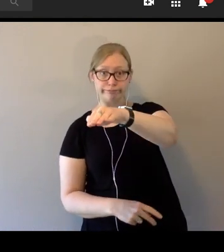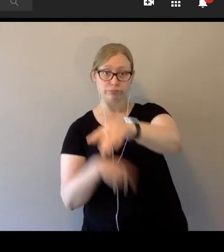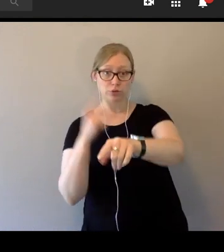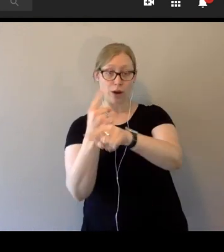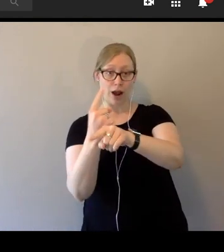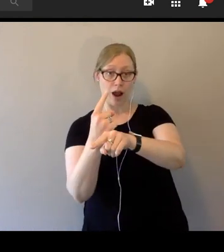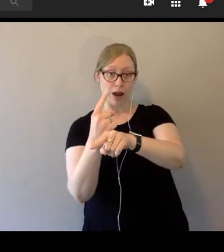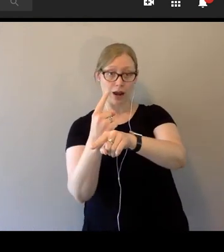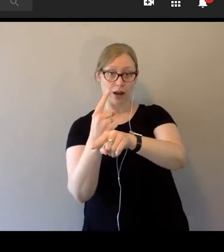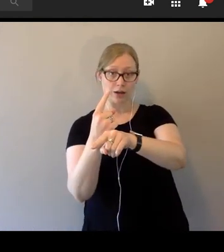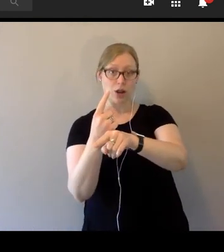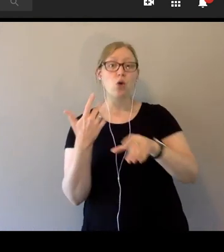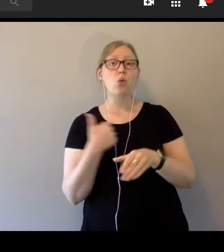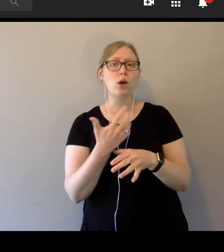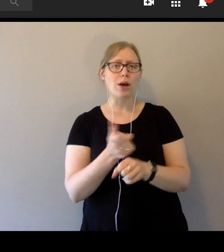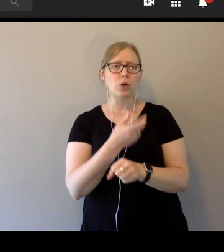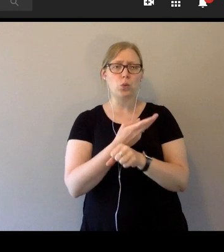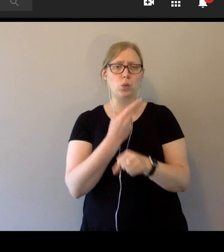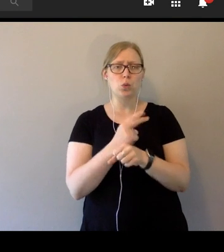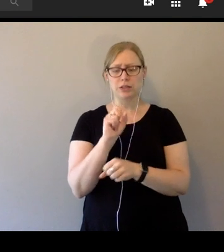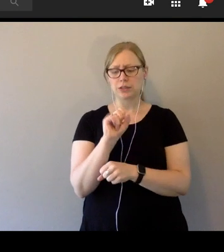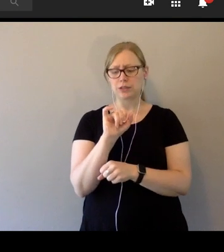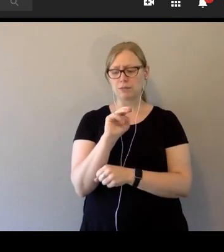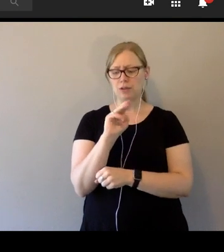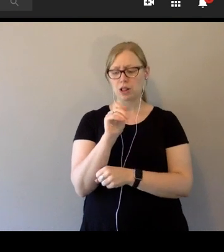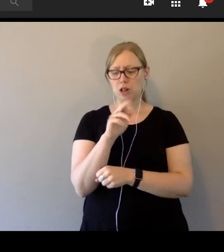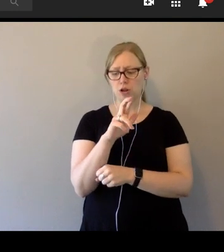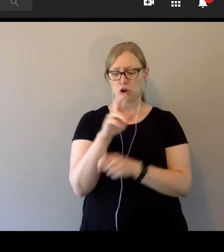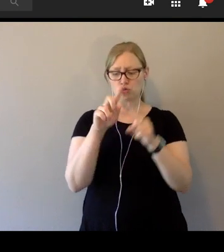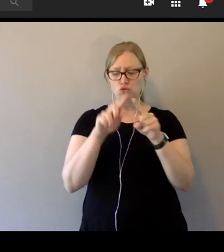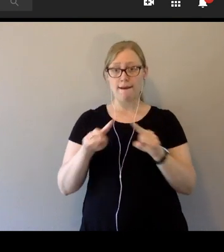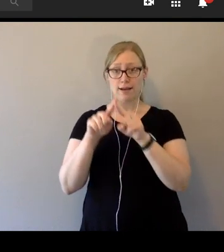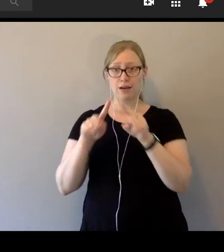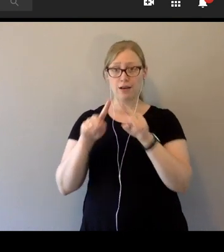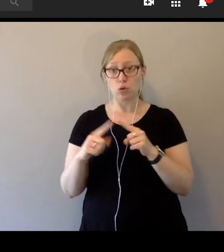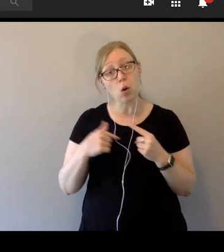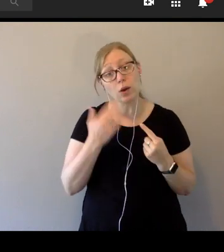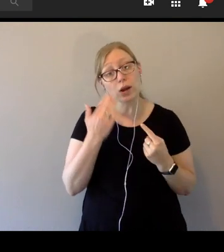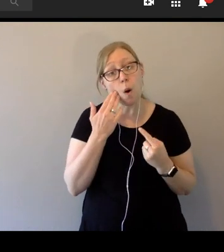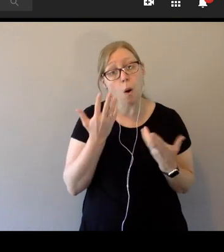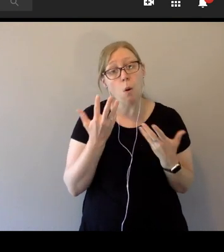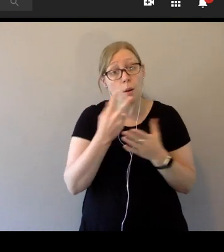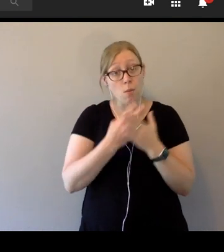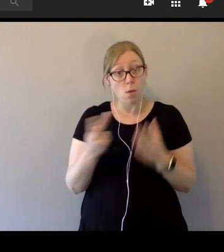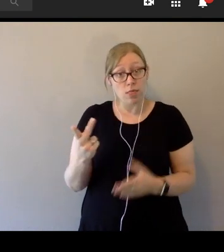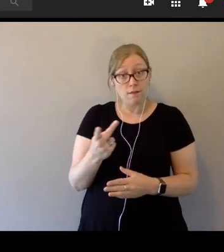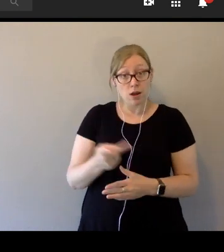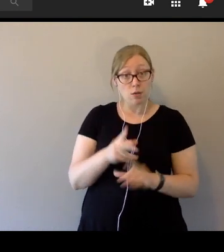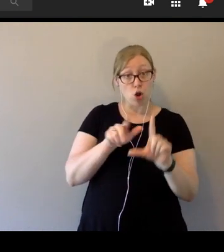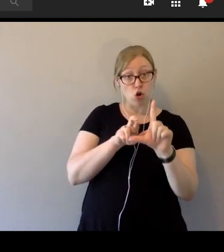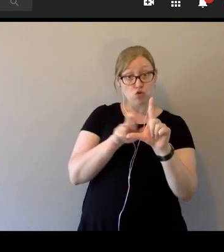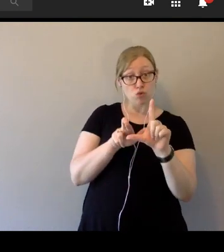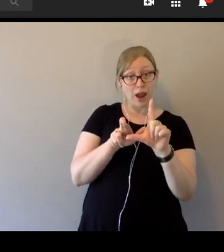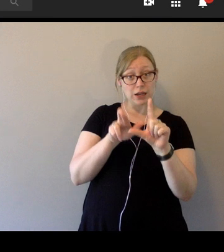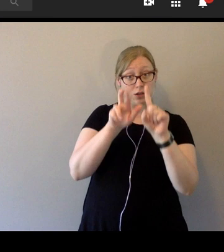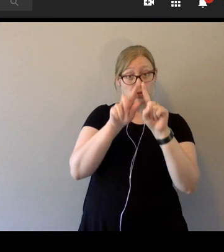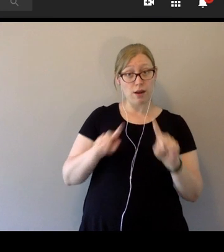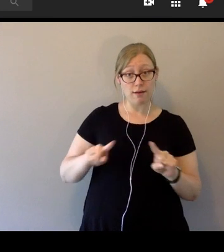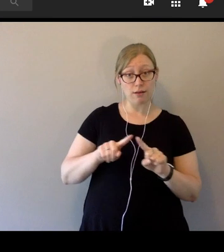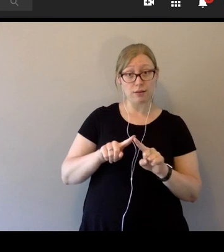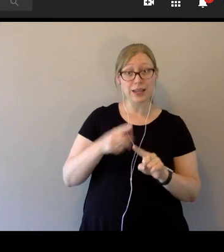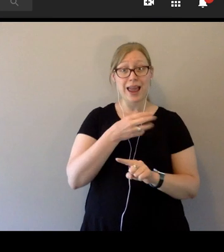do we know these triangles are similar? Well, we know it's a right triangle, and so they have two angles. So by angle